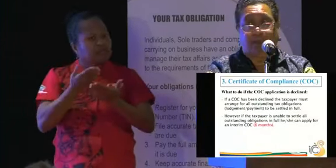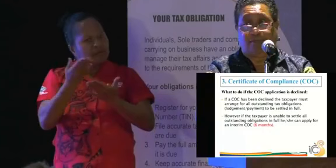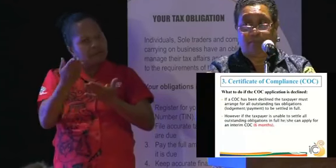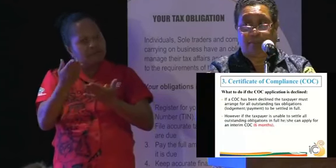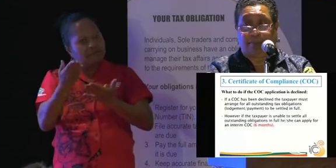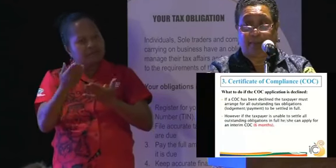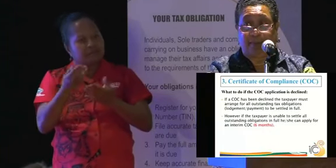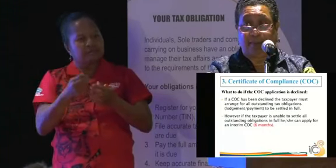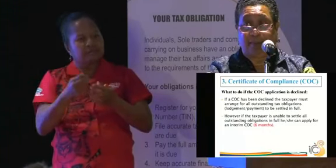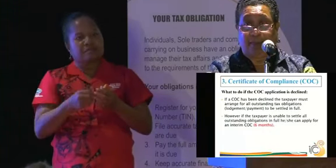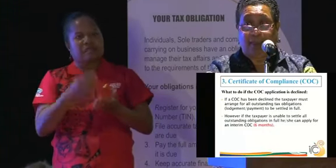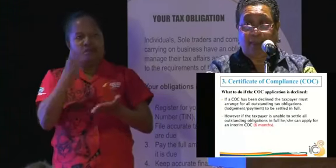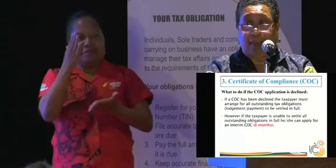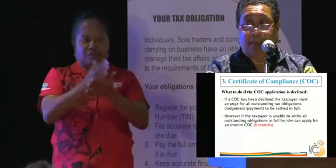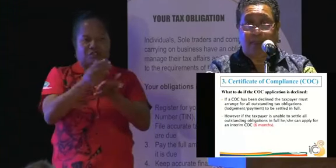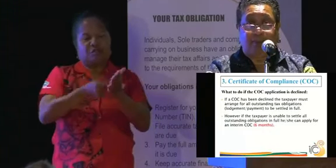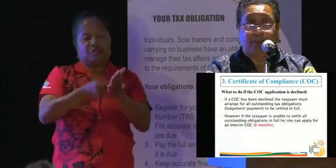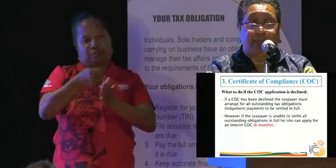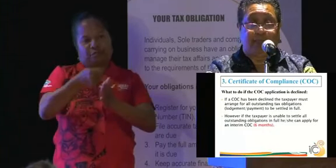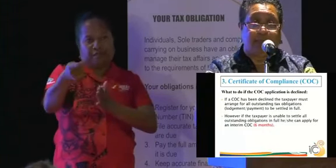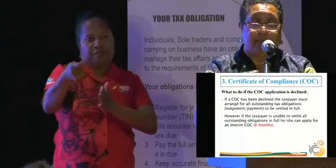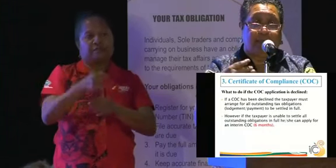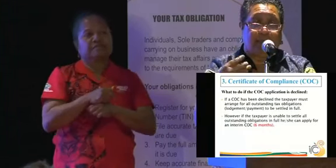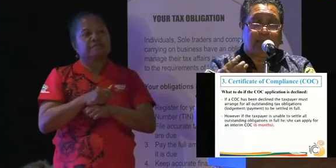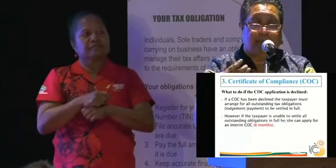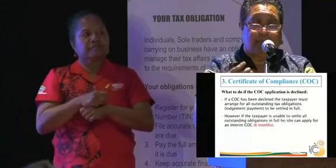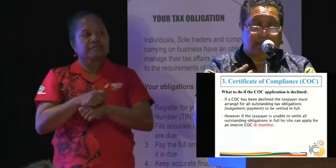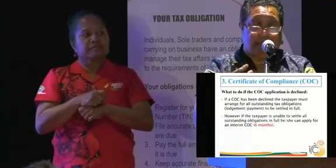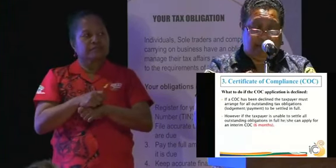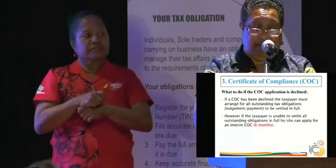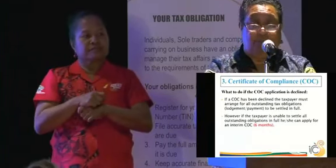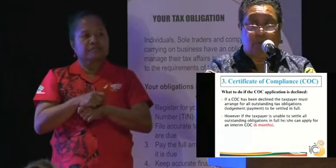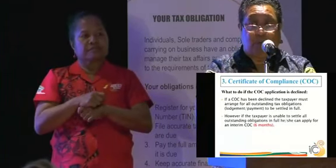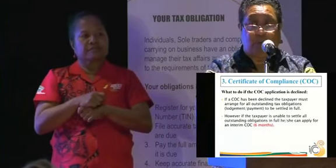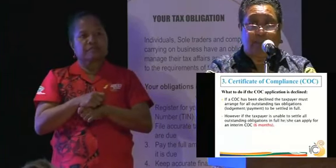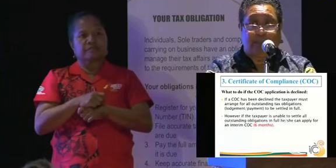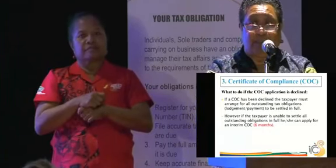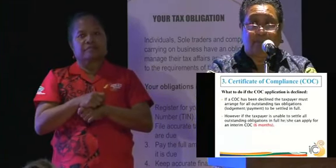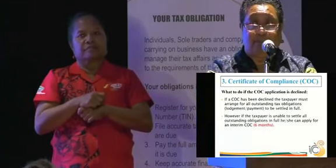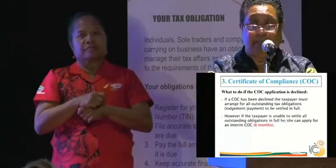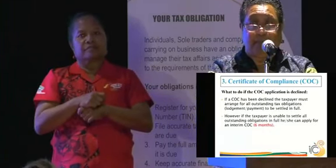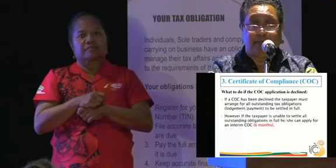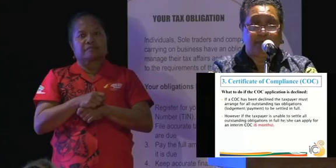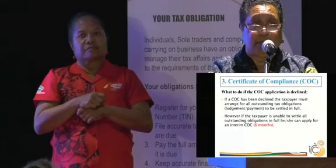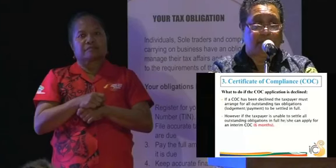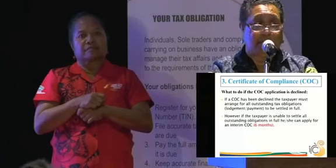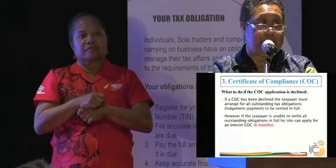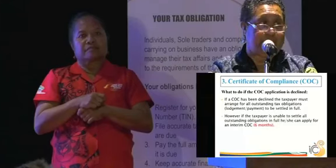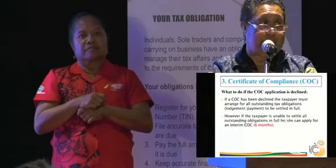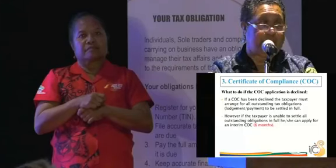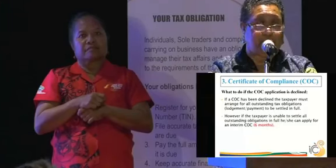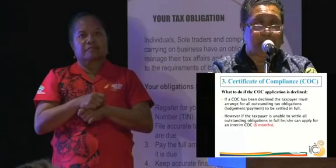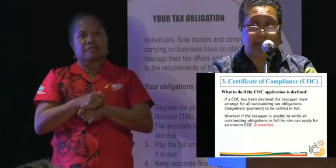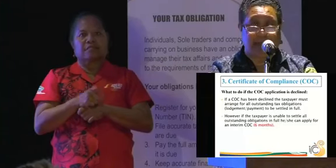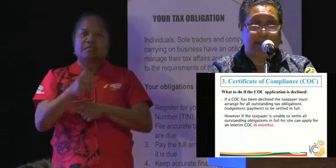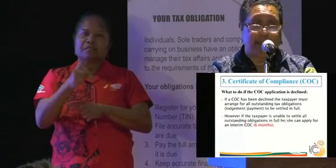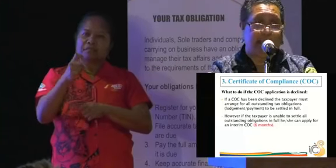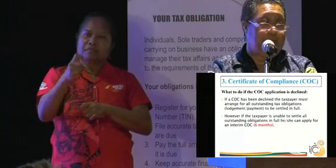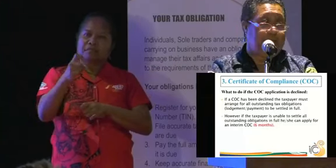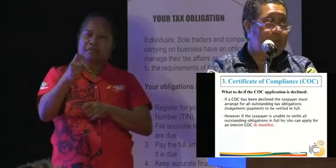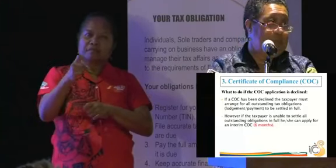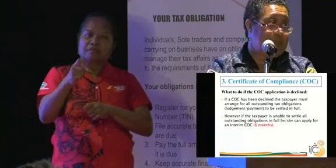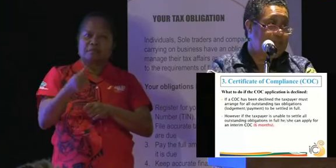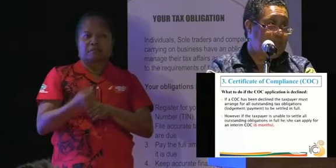paid for the month. And if the request fails because there is an